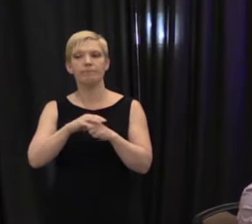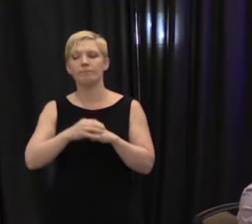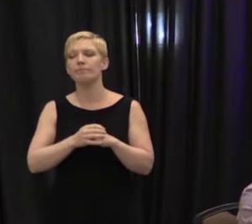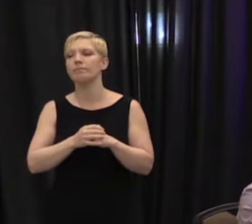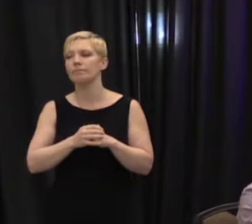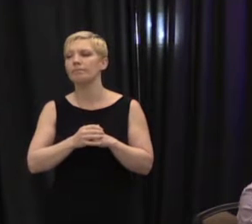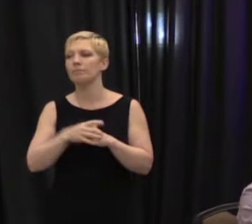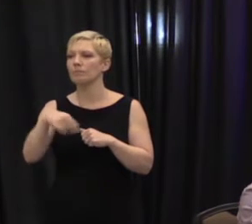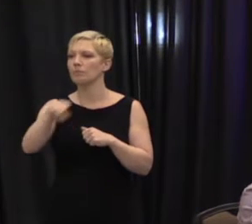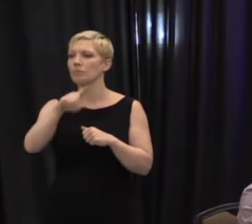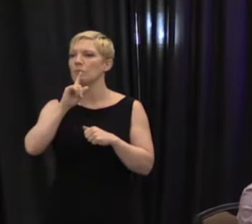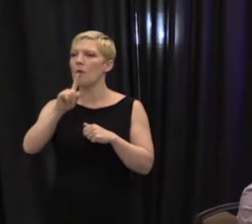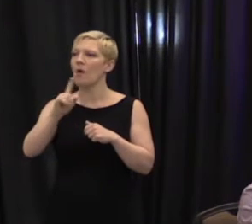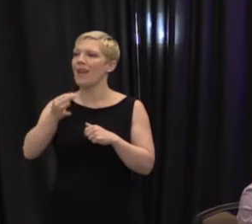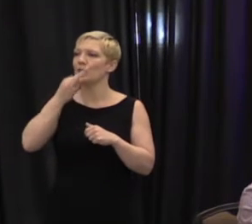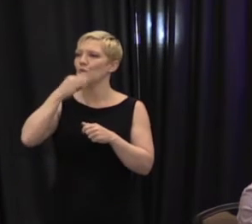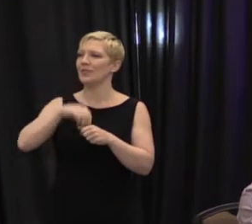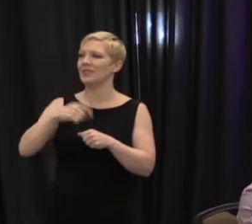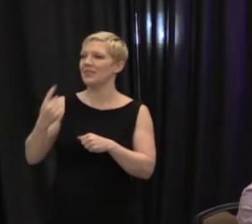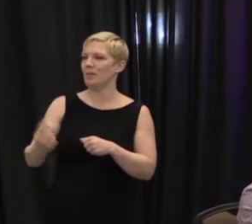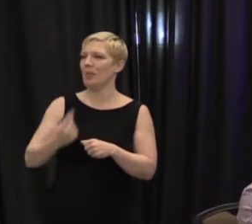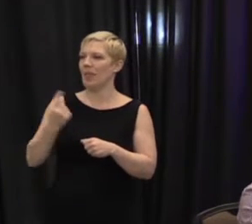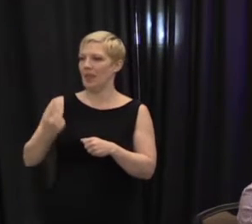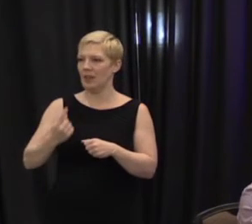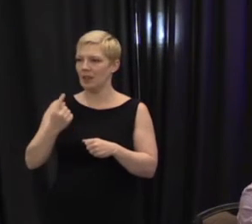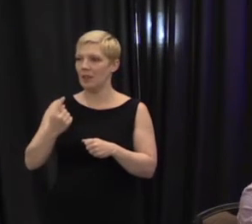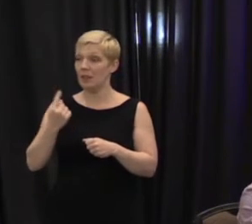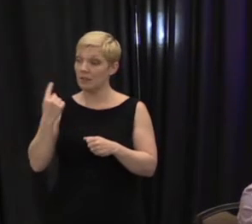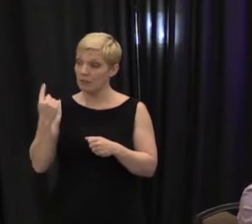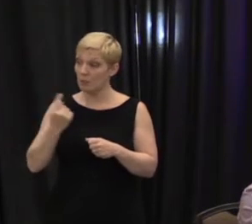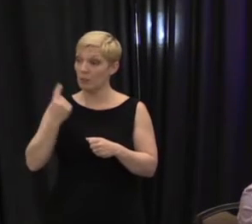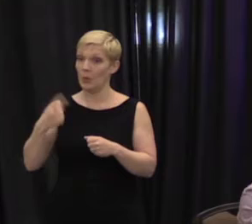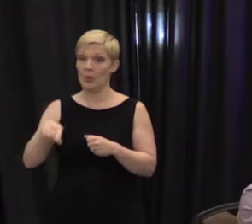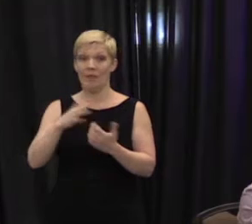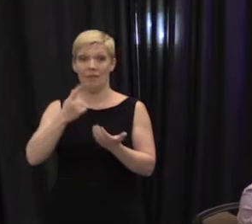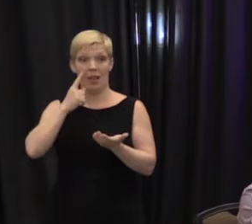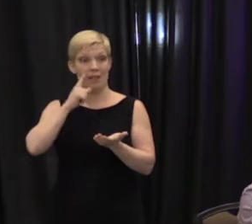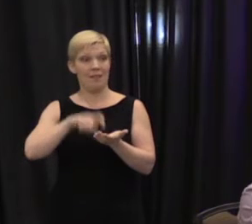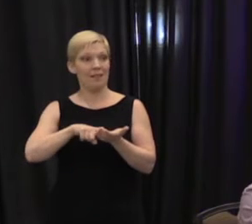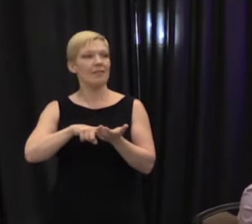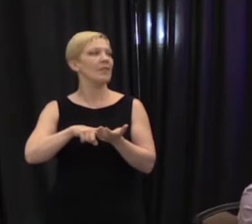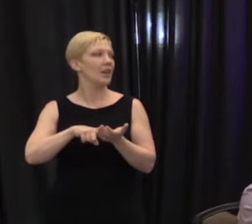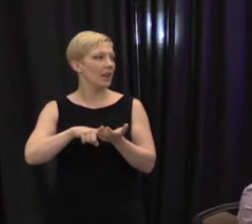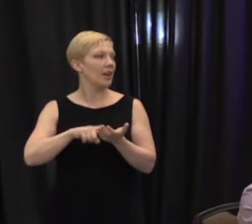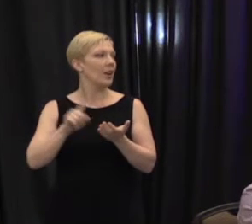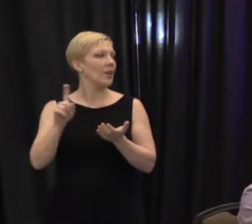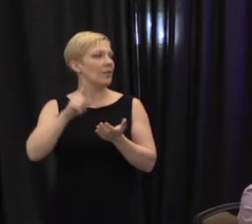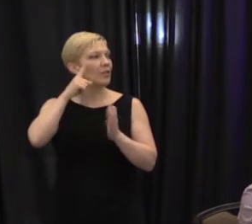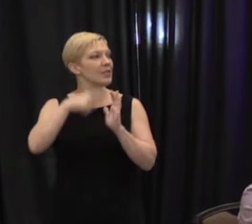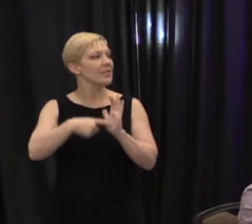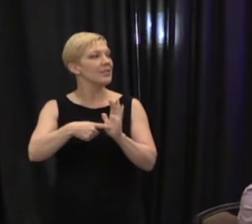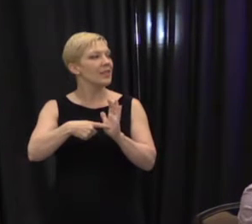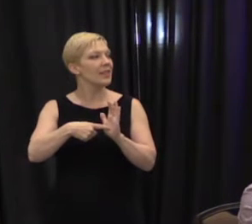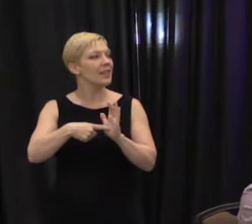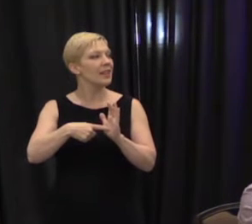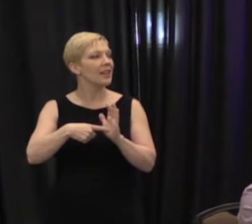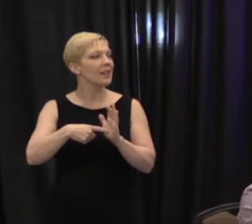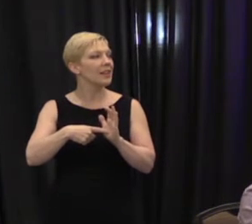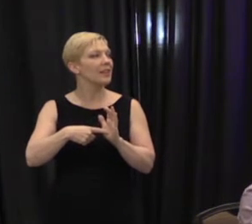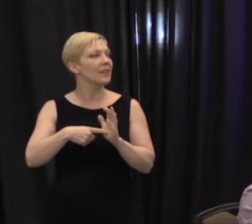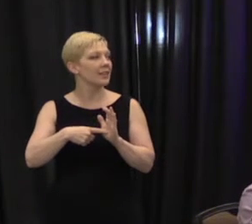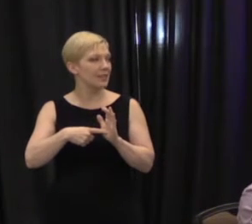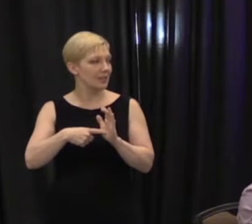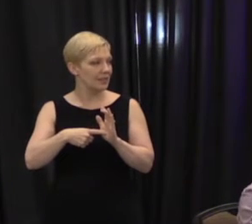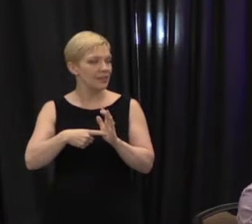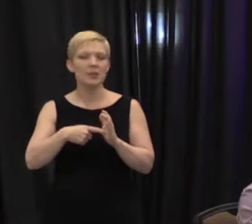We all are experts in something. And if there's something that you've identified where you're like, you know, for instance, we have someone who's like,